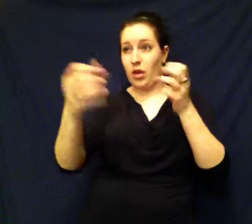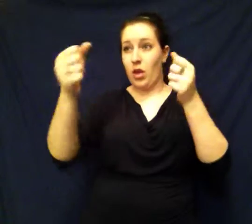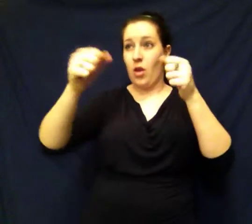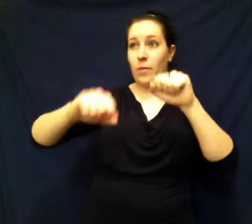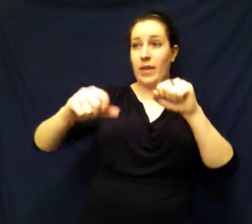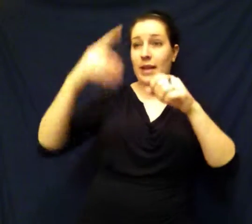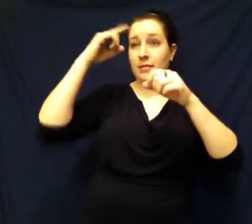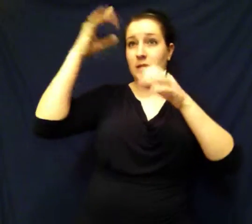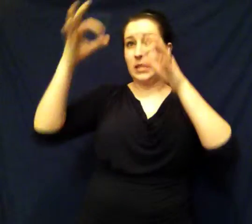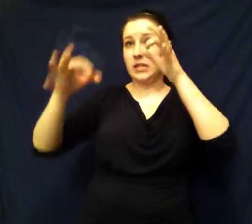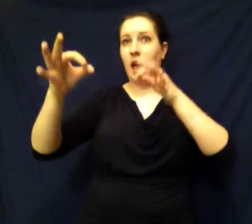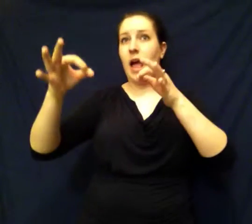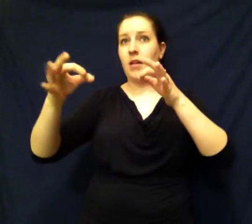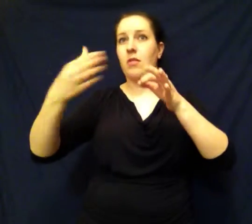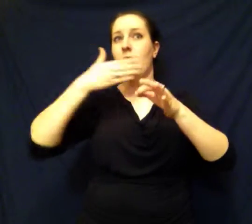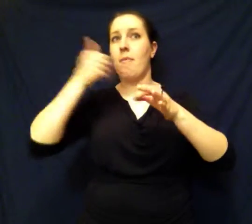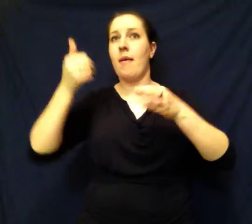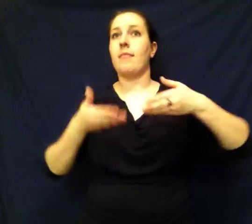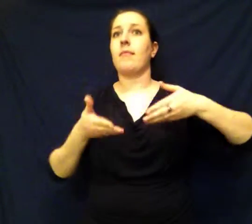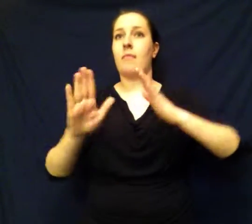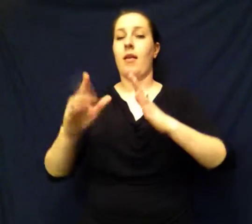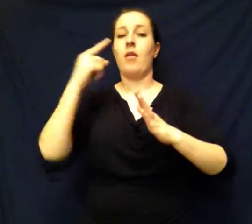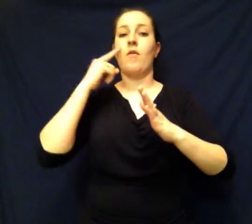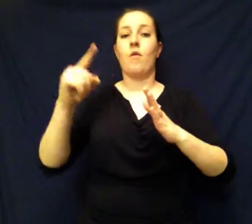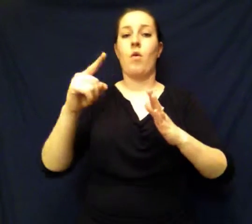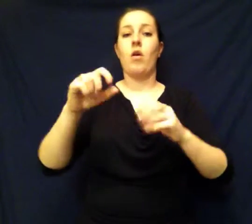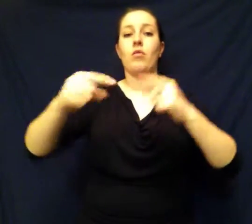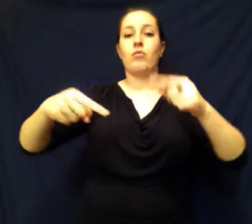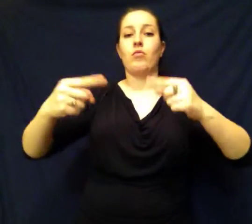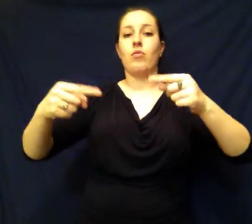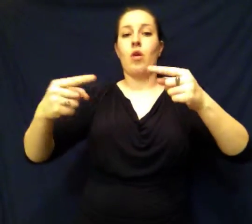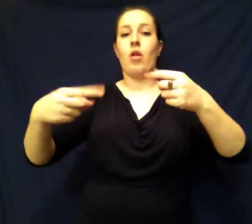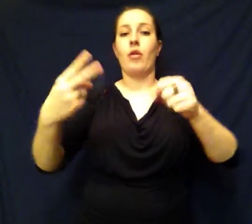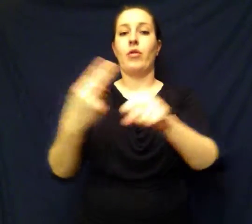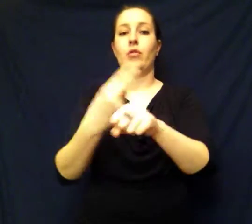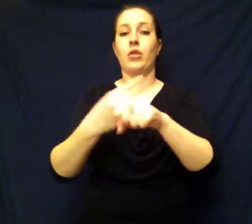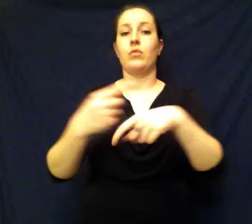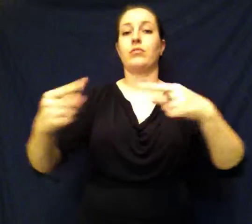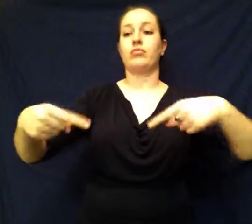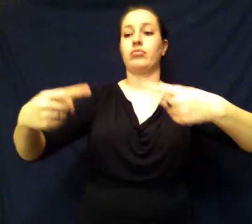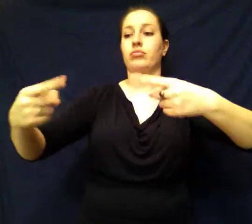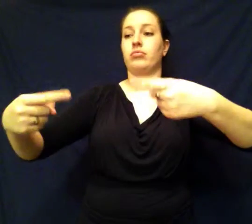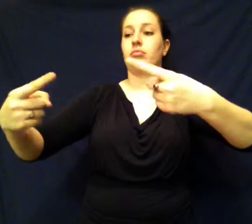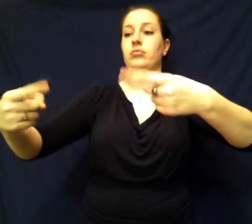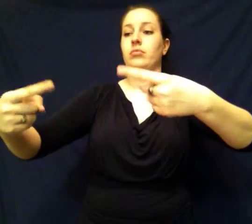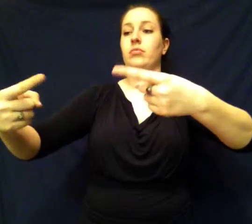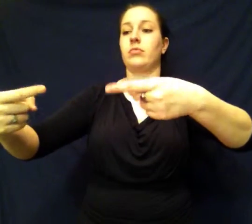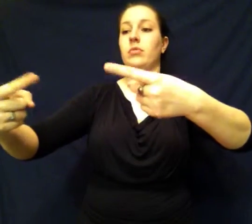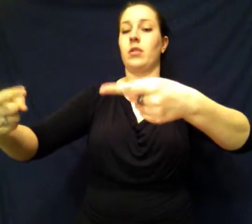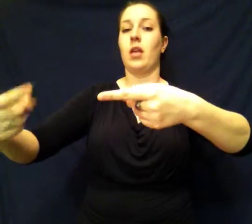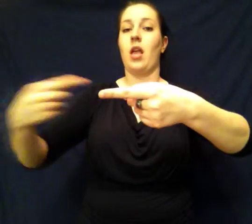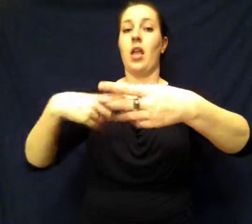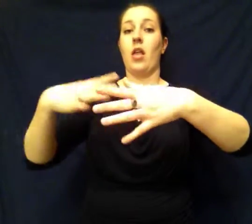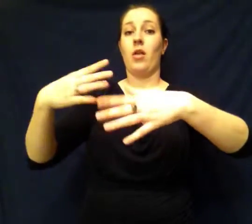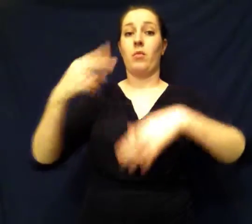for the crawler to take. And as we proceeded to move the crawler down the tunnel, we actually stumbled upon some debris and wood and wires and